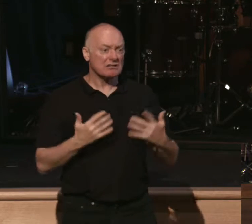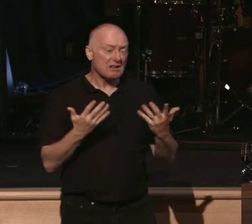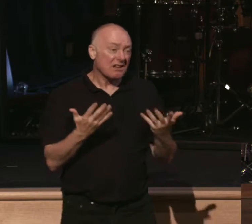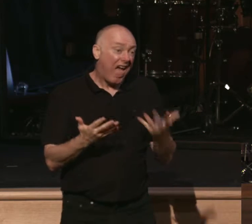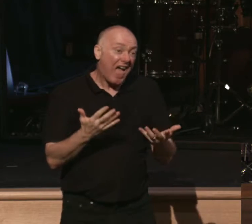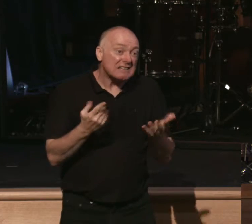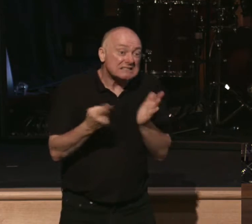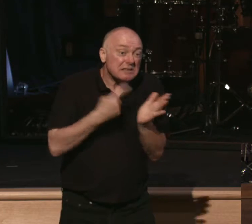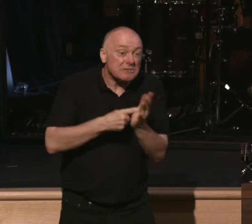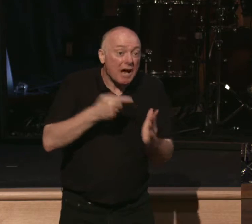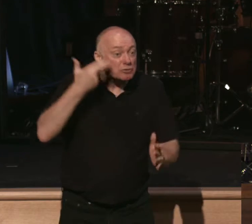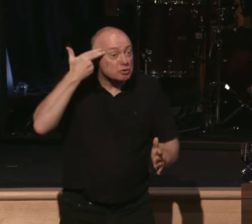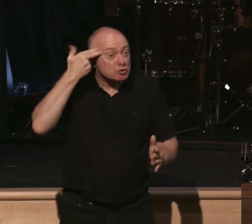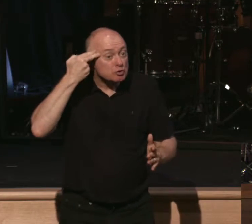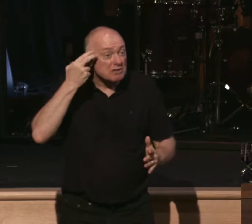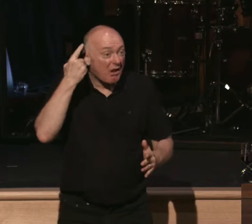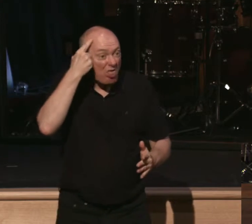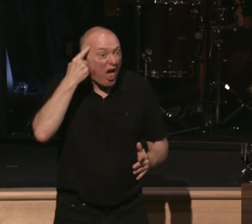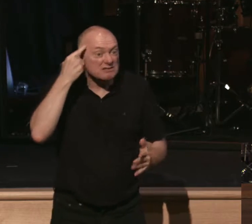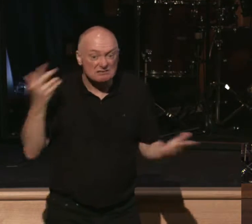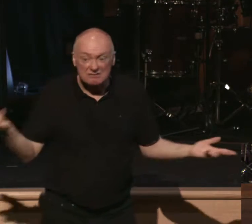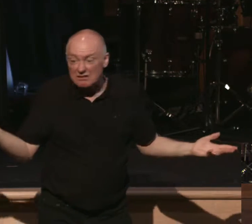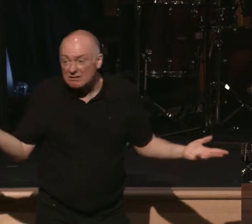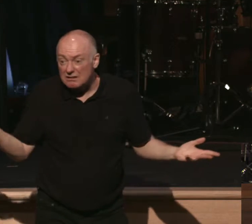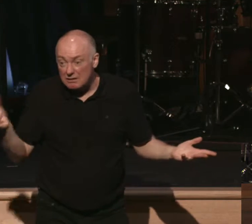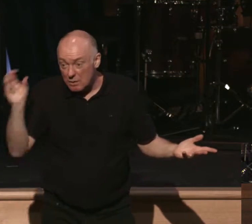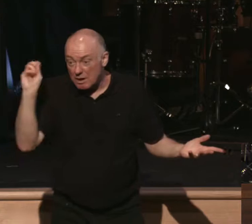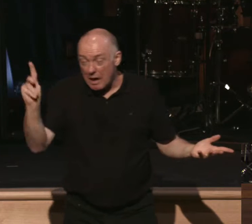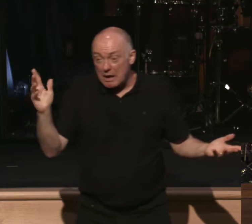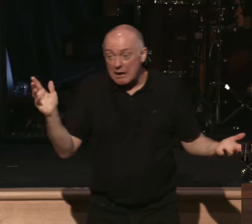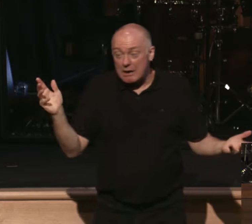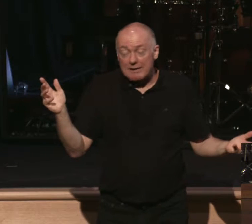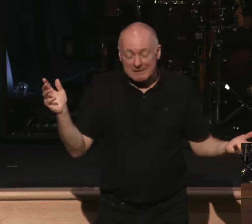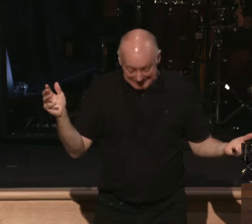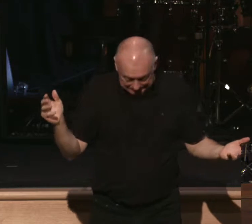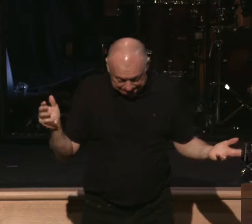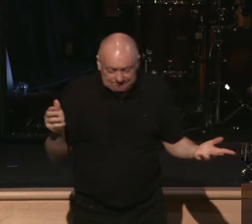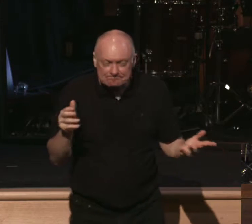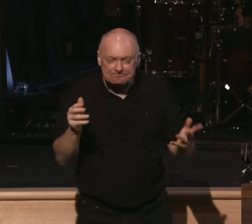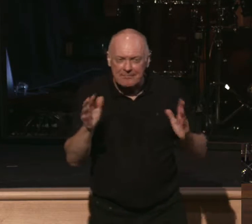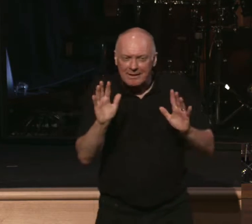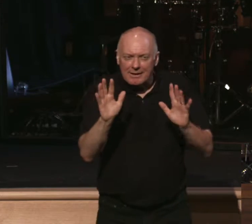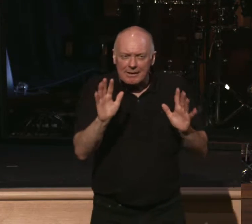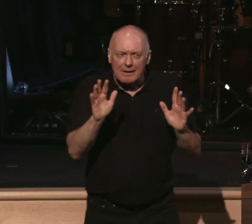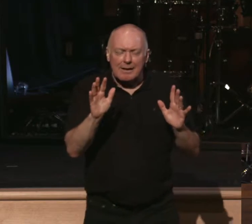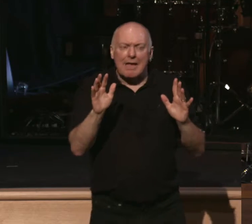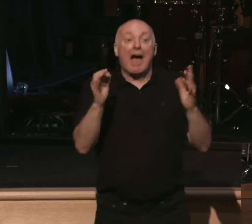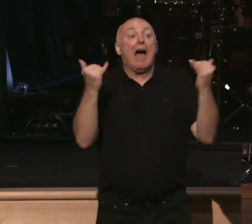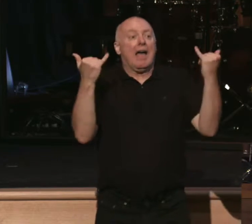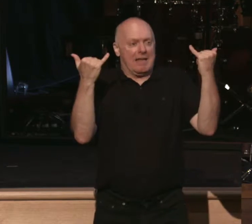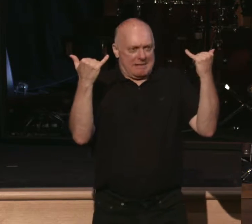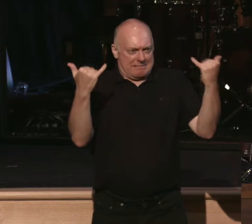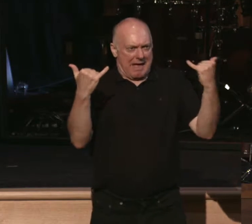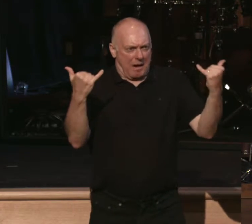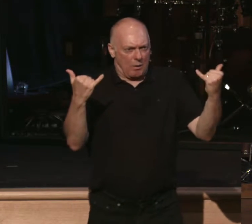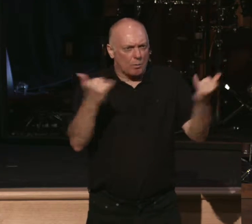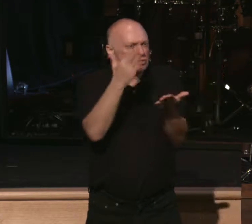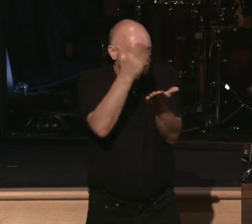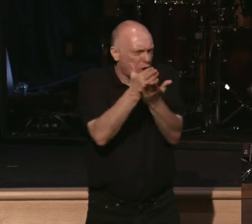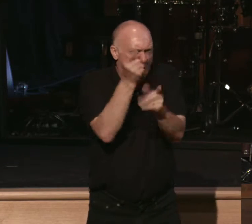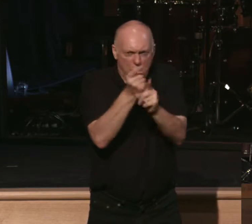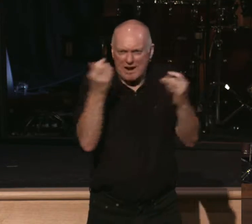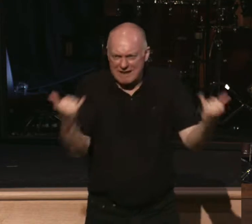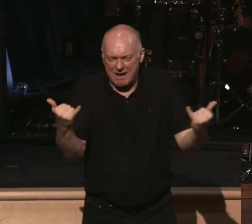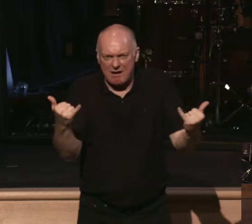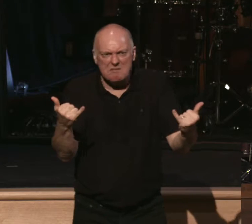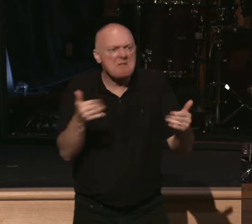into suicidal thoughts. Okay? And so here's where we're going to stop right now.